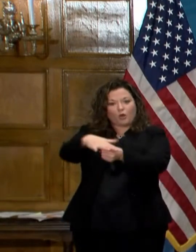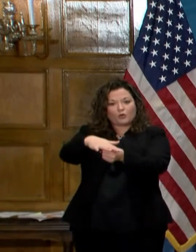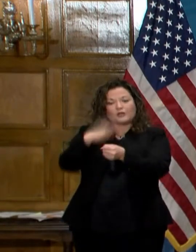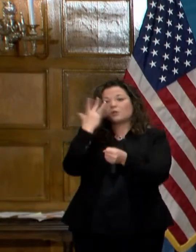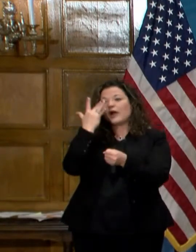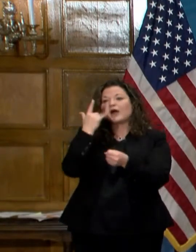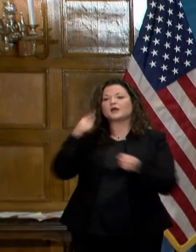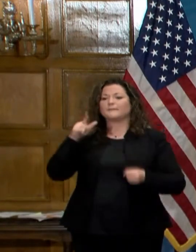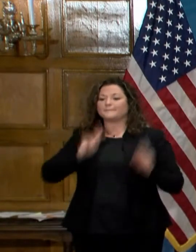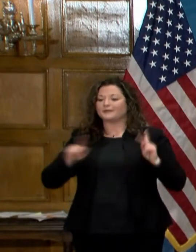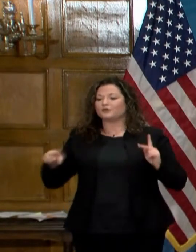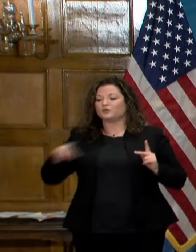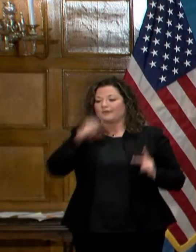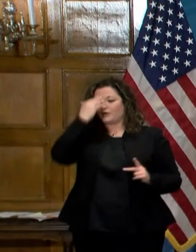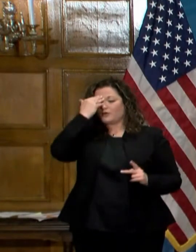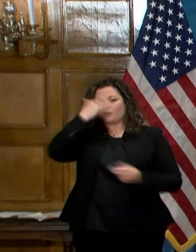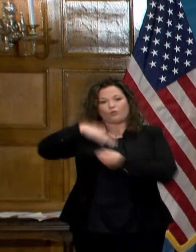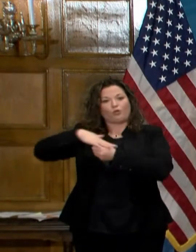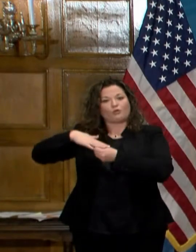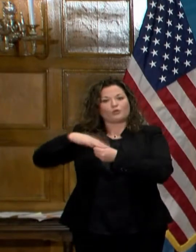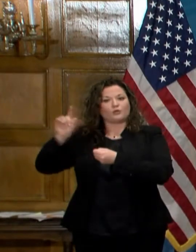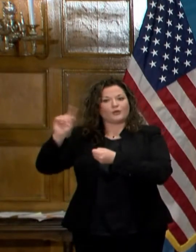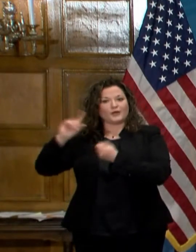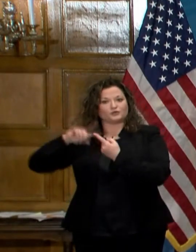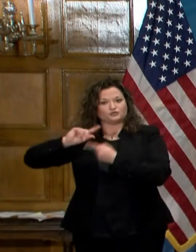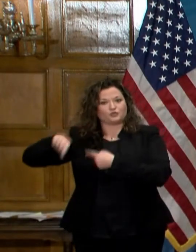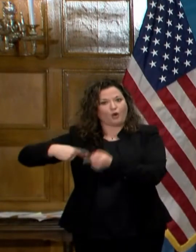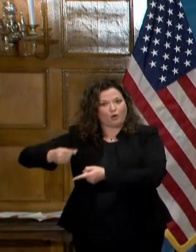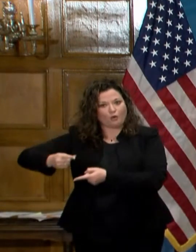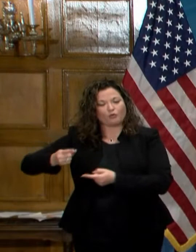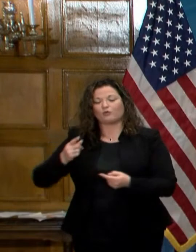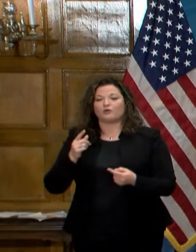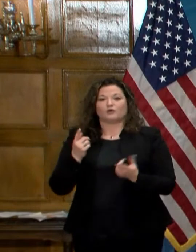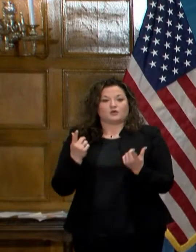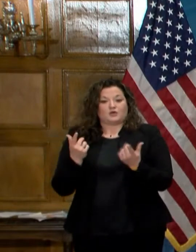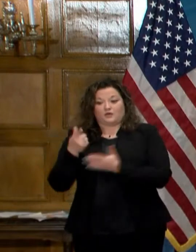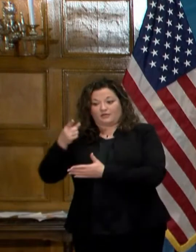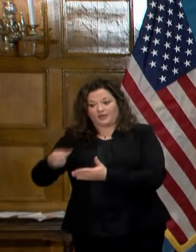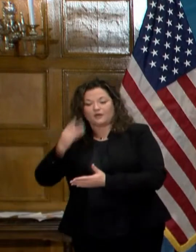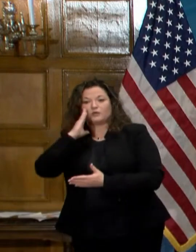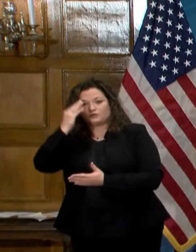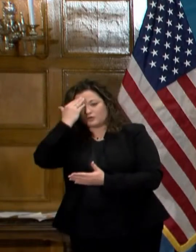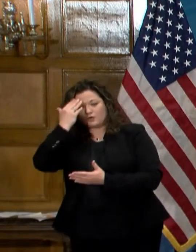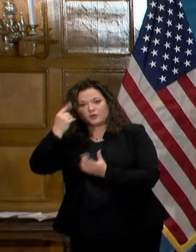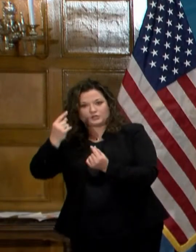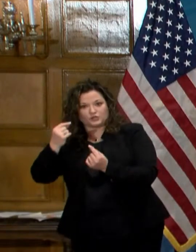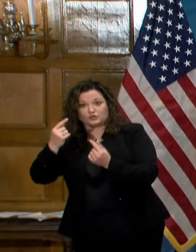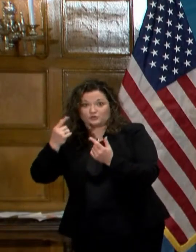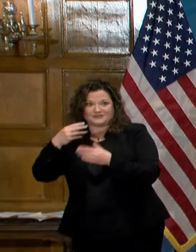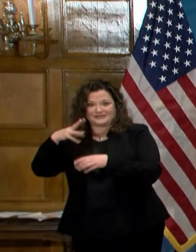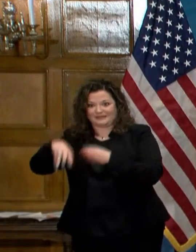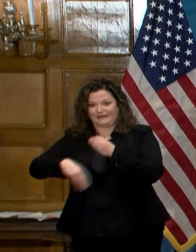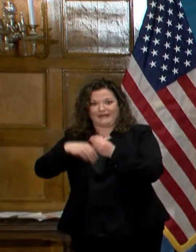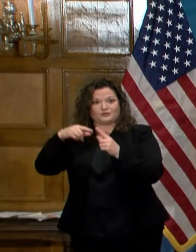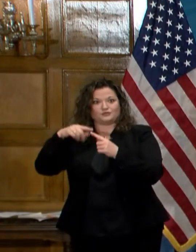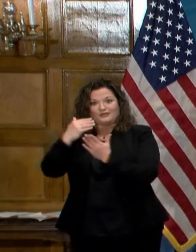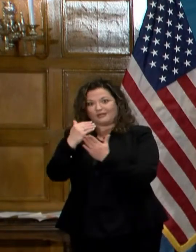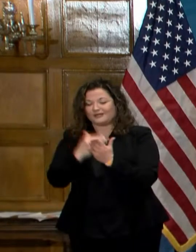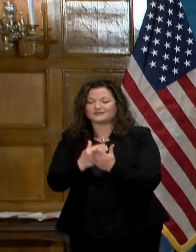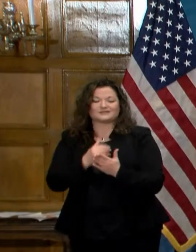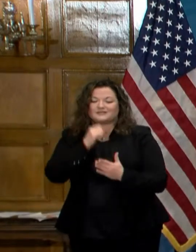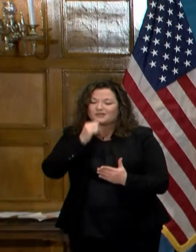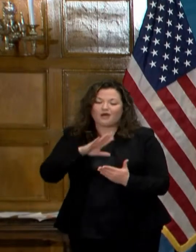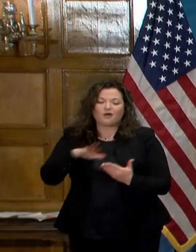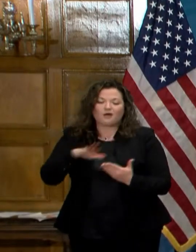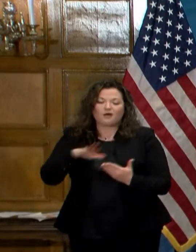it is that they can go and what they need to do to get on the list. It's not all going to happen Monday, but